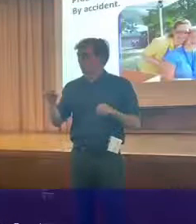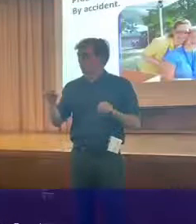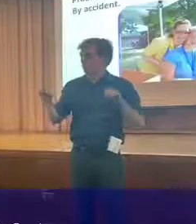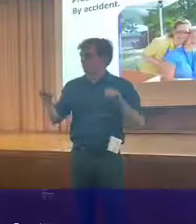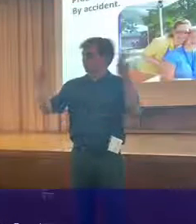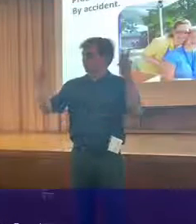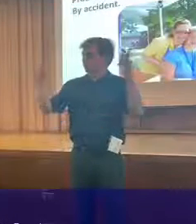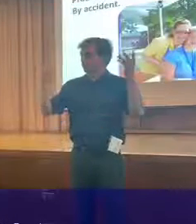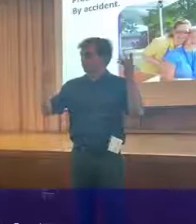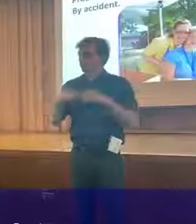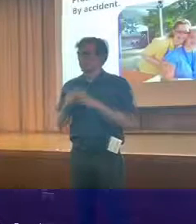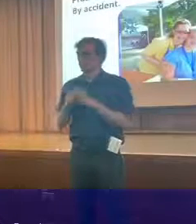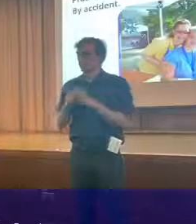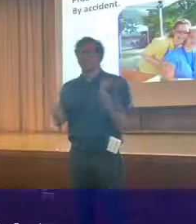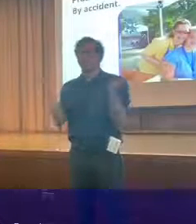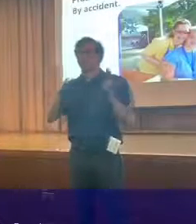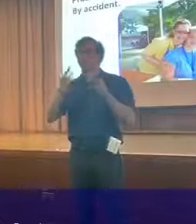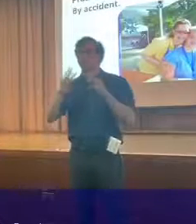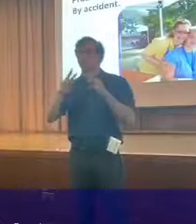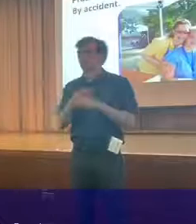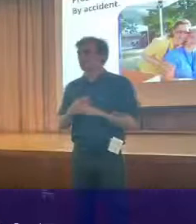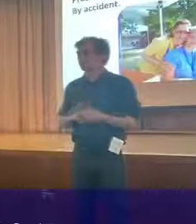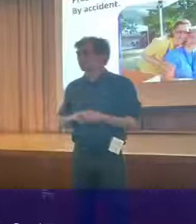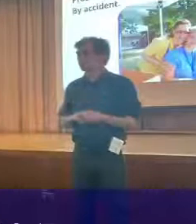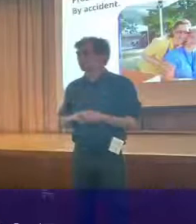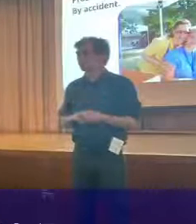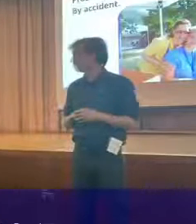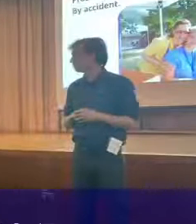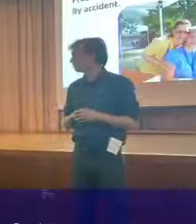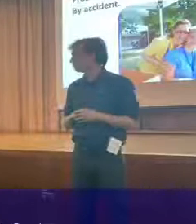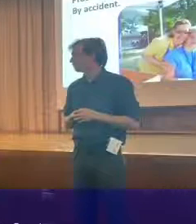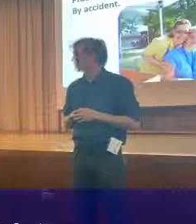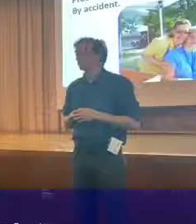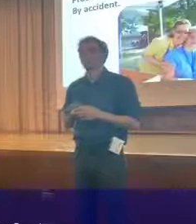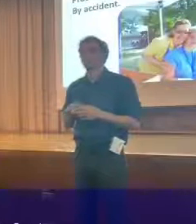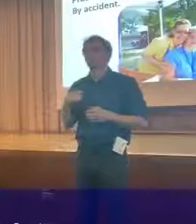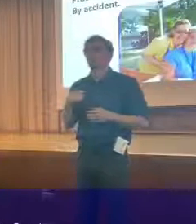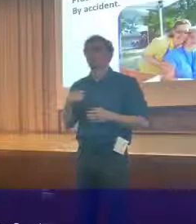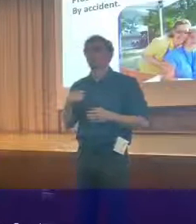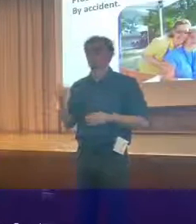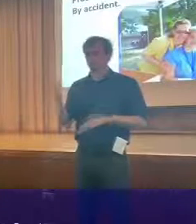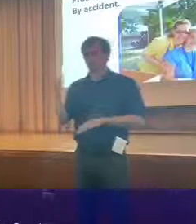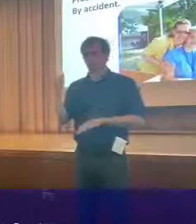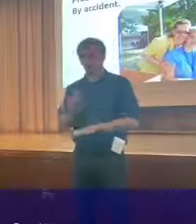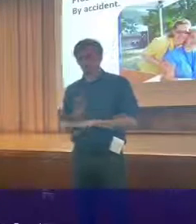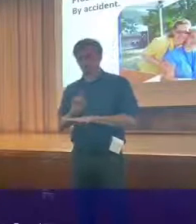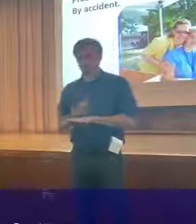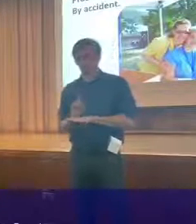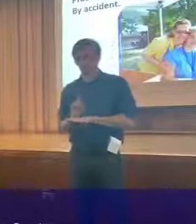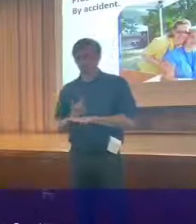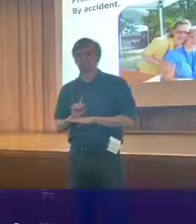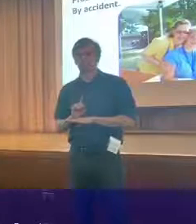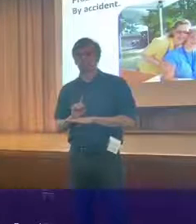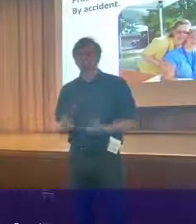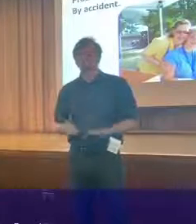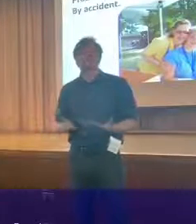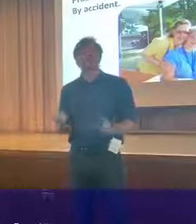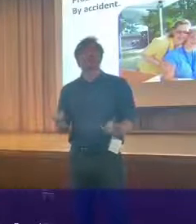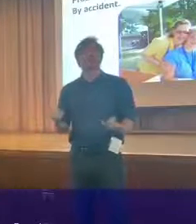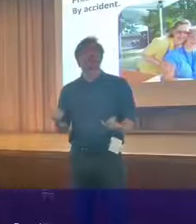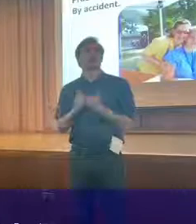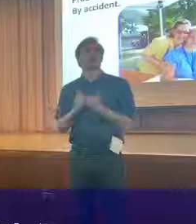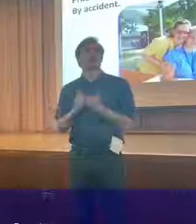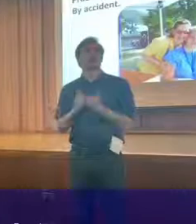So how did I get here? Probably the same way you did in a lot of ways. This